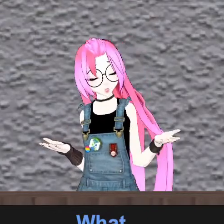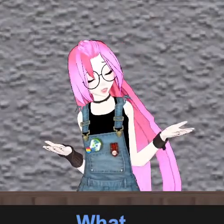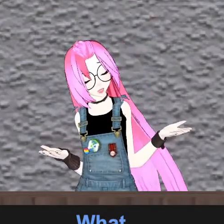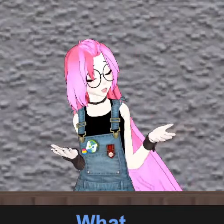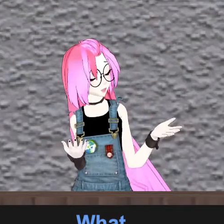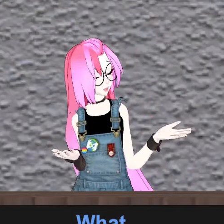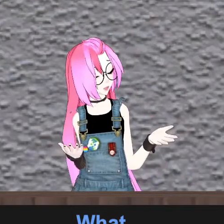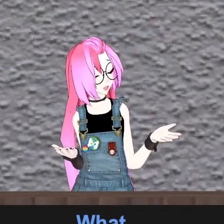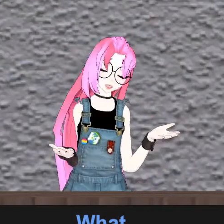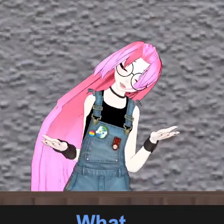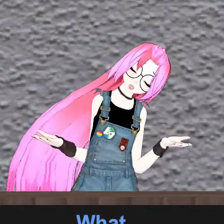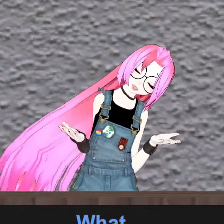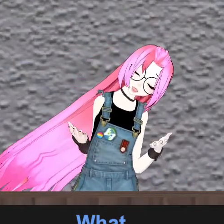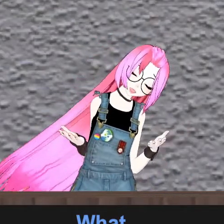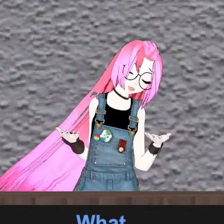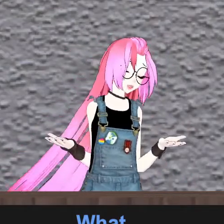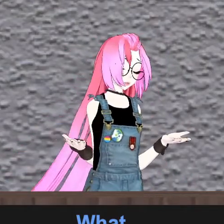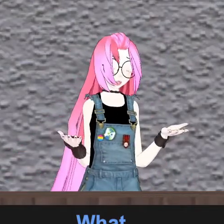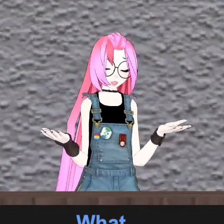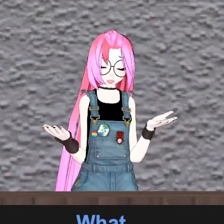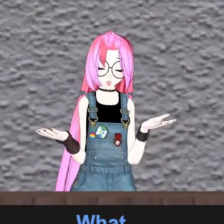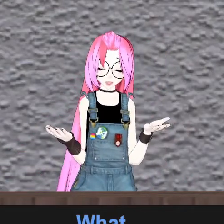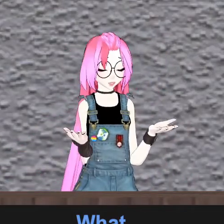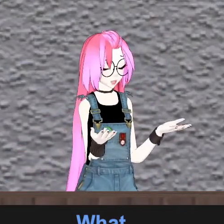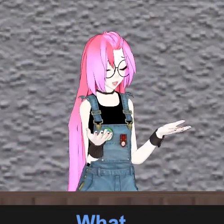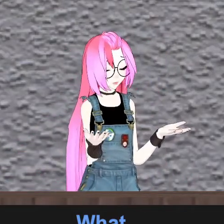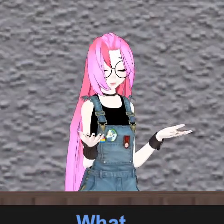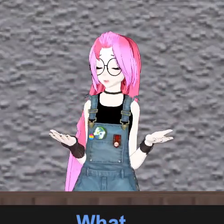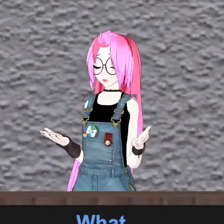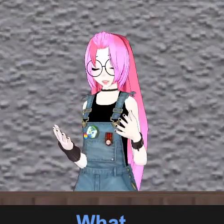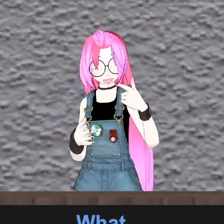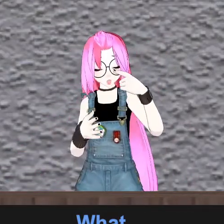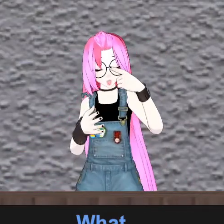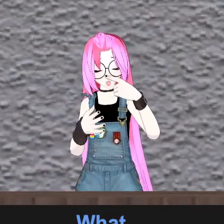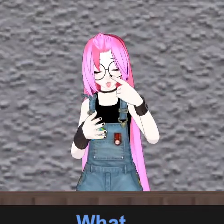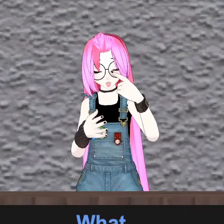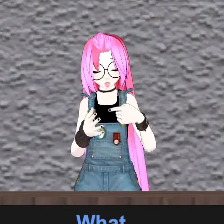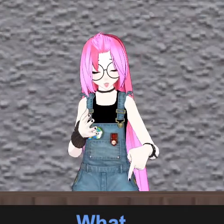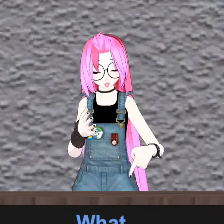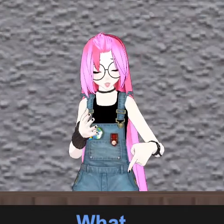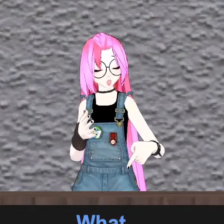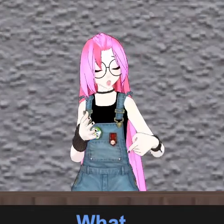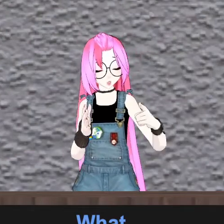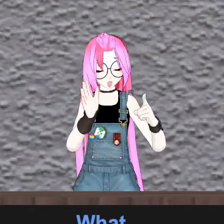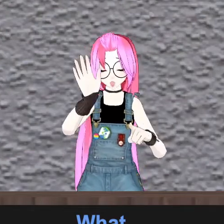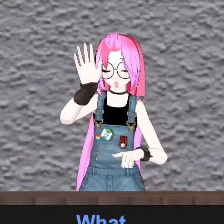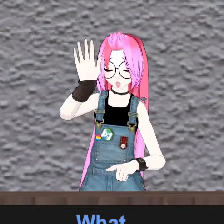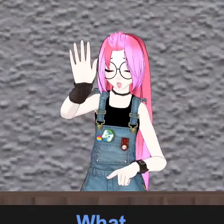Well, what? You're tilting your head. Huh? Just kind of moving your arms like that. Another variation is like this, but you can have an open